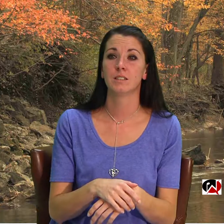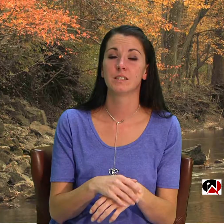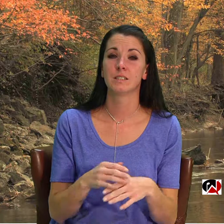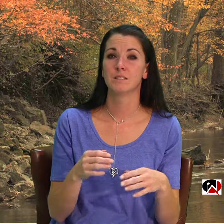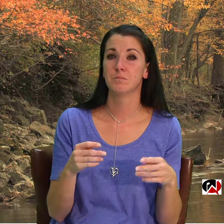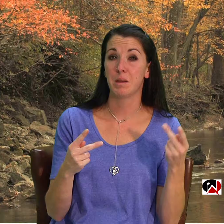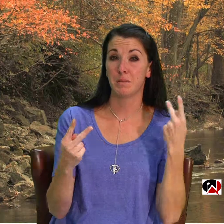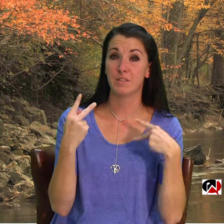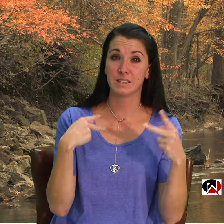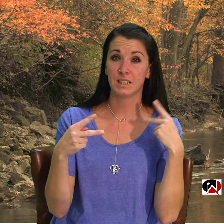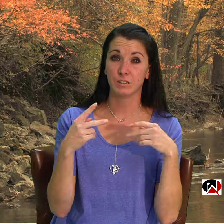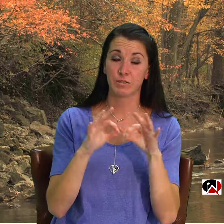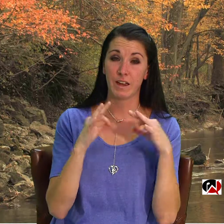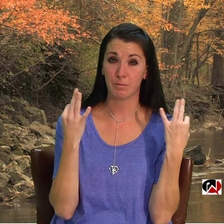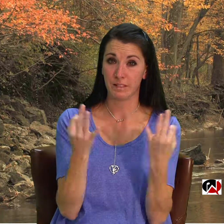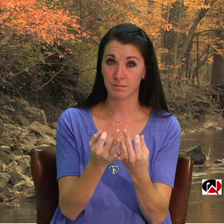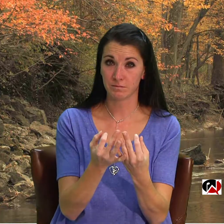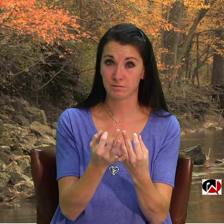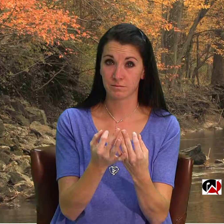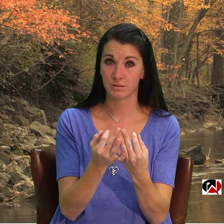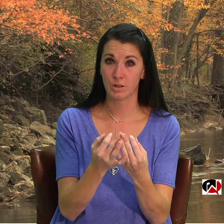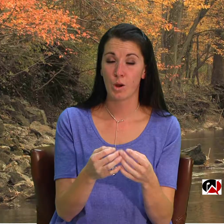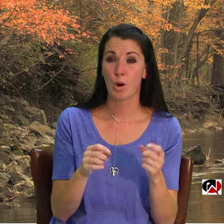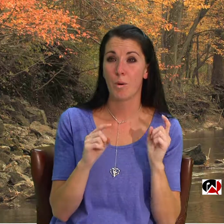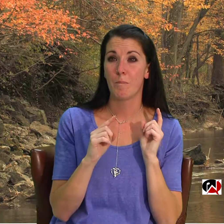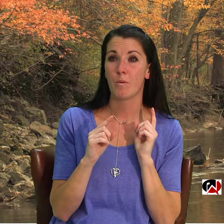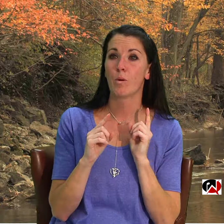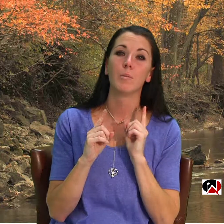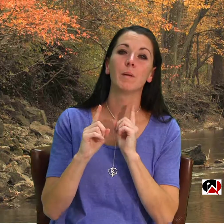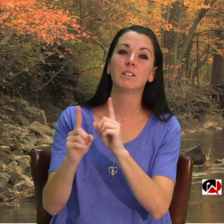things to use your time for. Maybe go watch a movie.